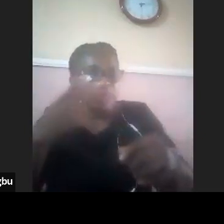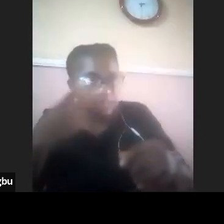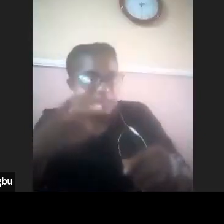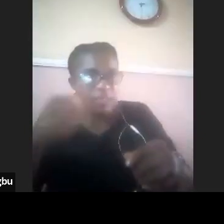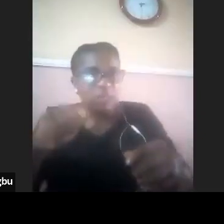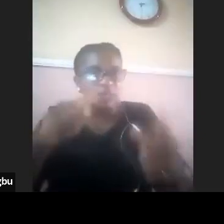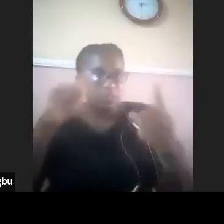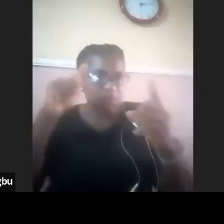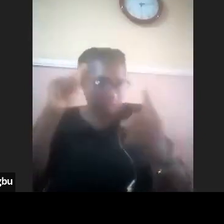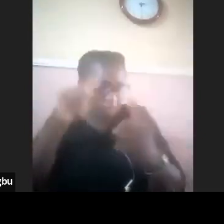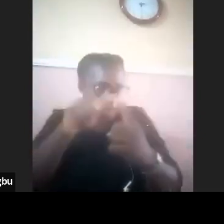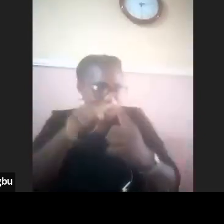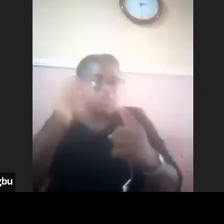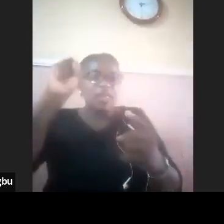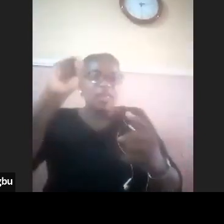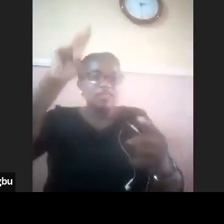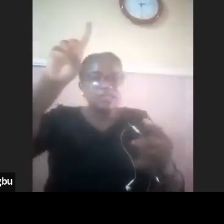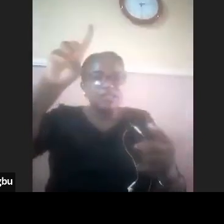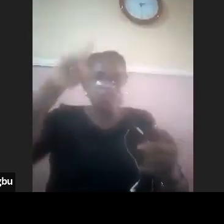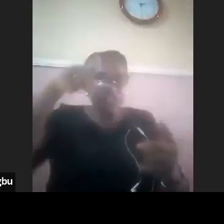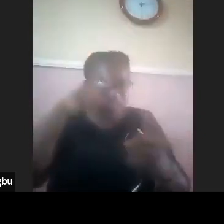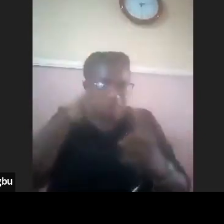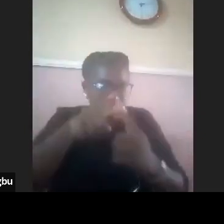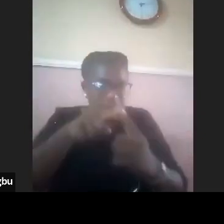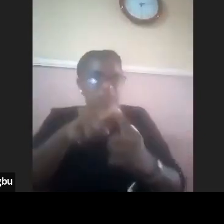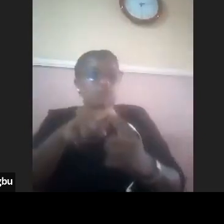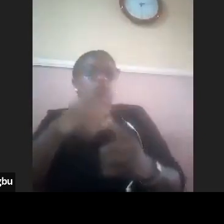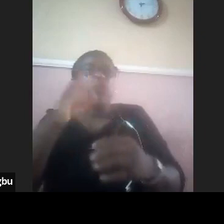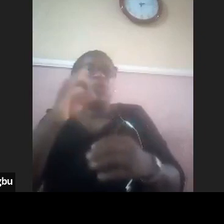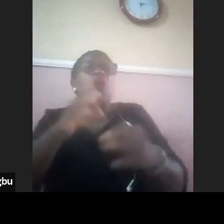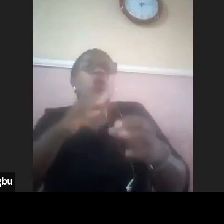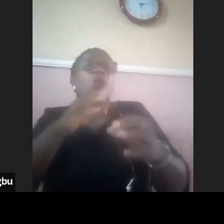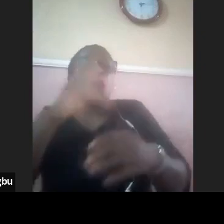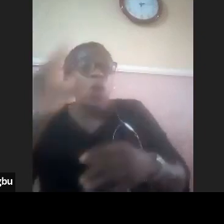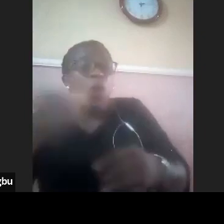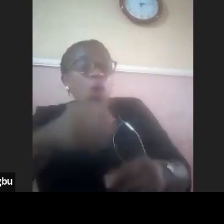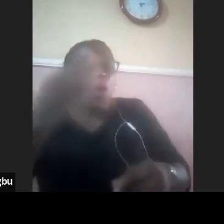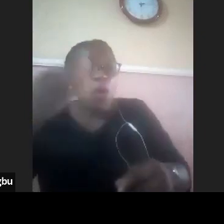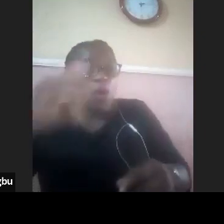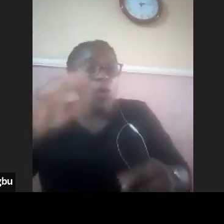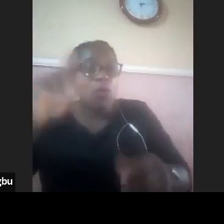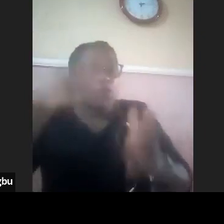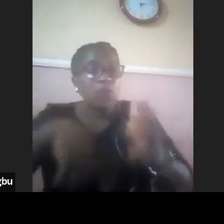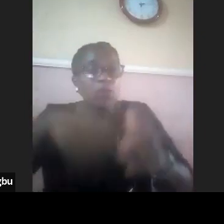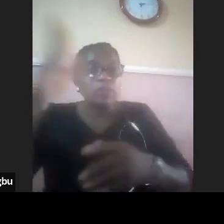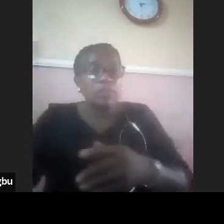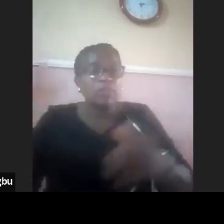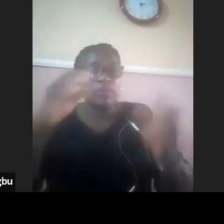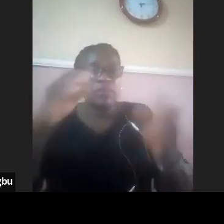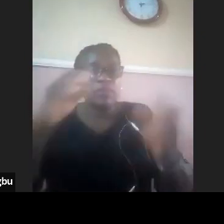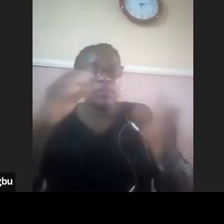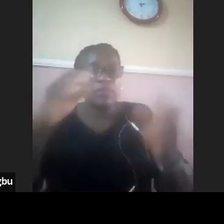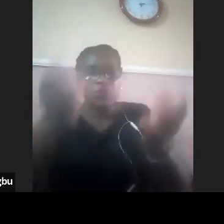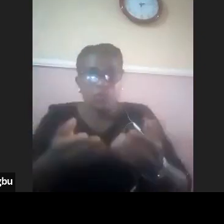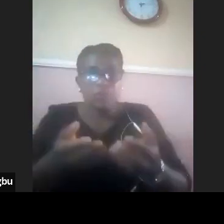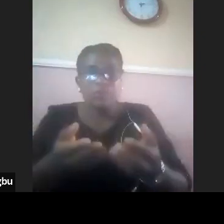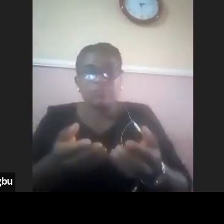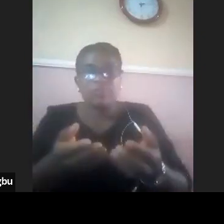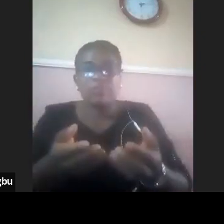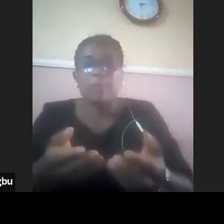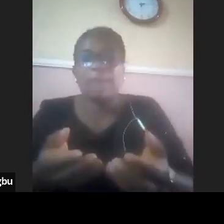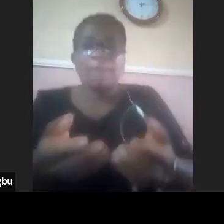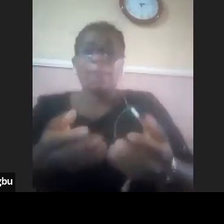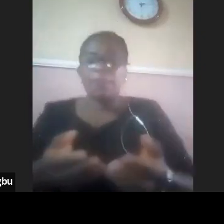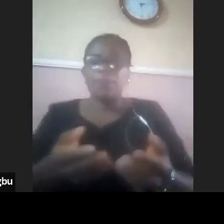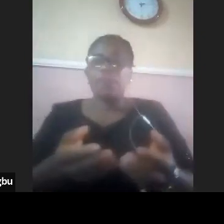what they want. Your target can be higher than what they want. By 2025, I wanted